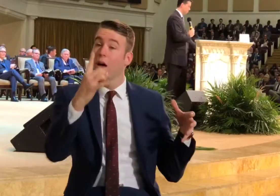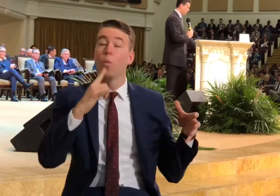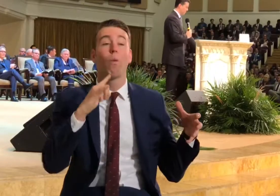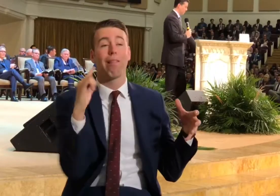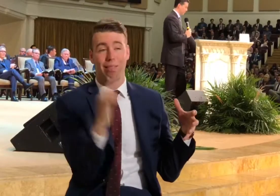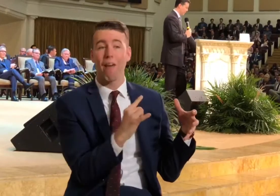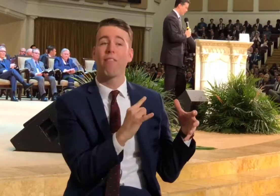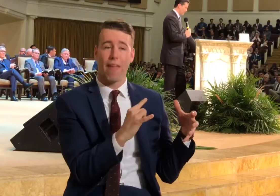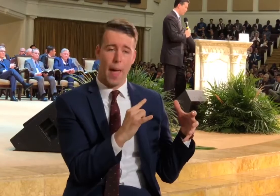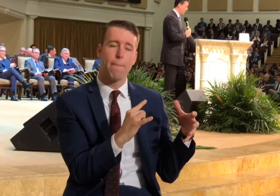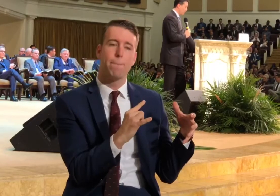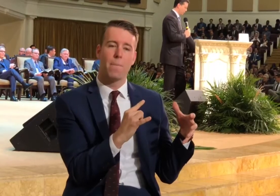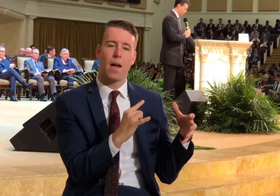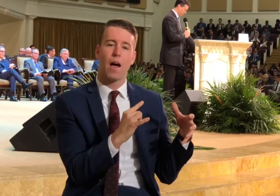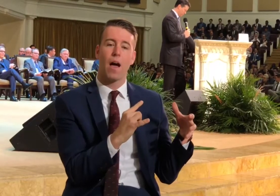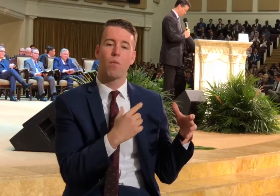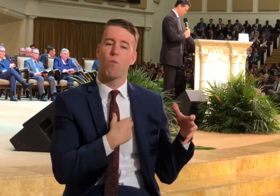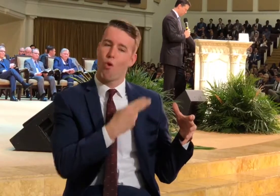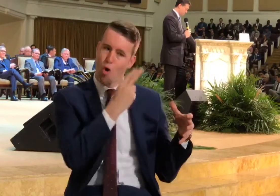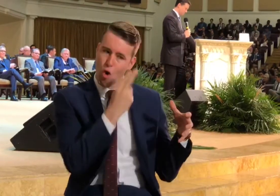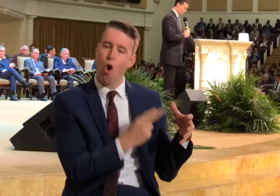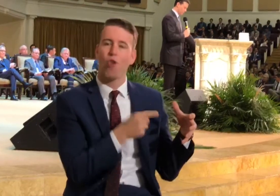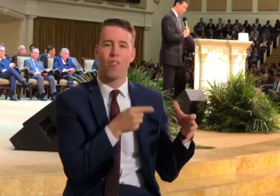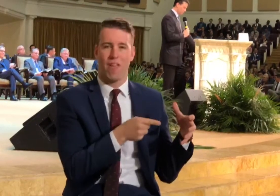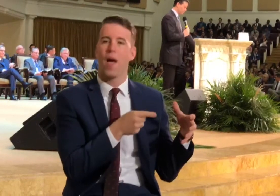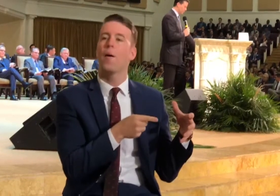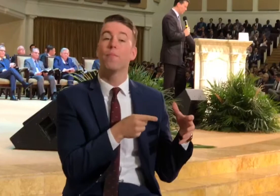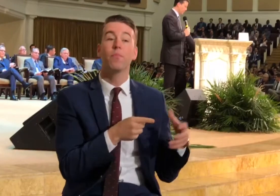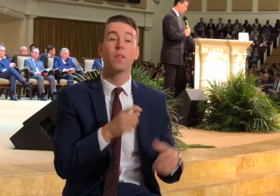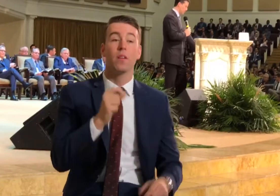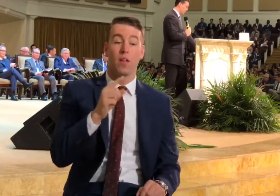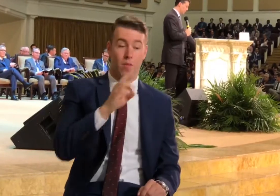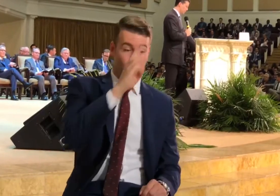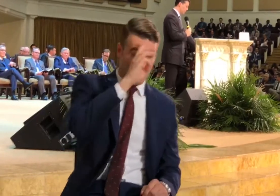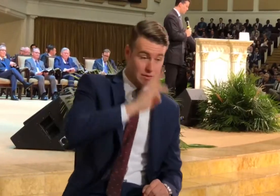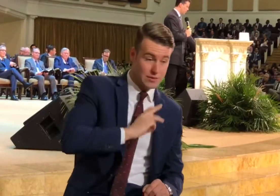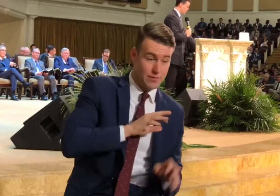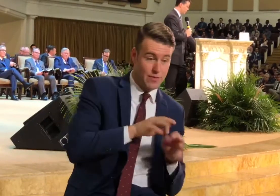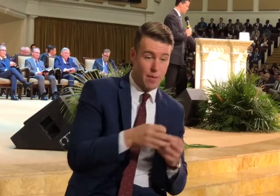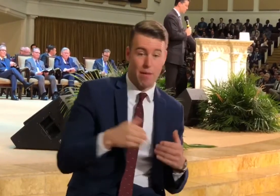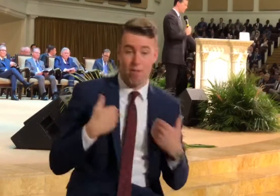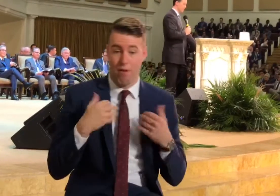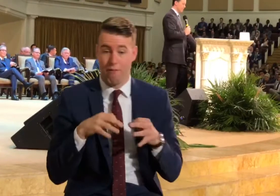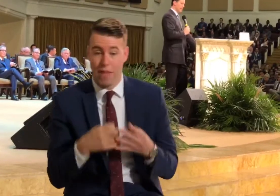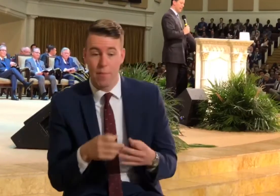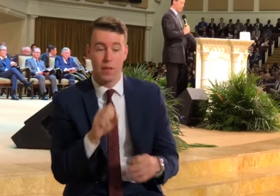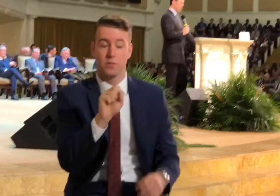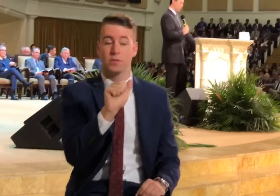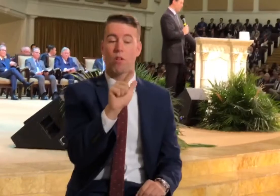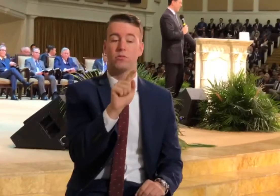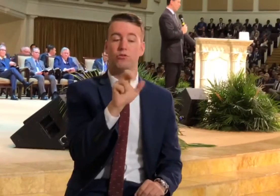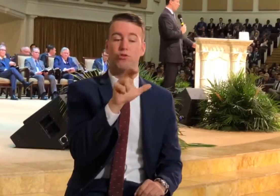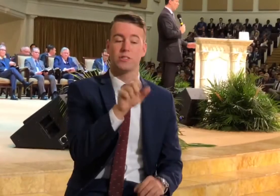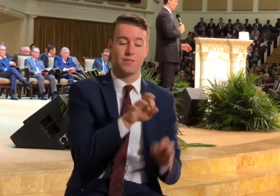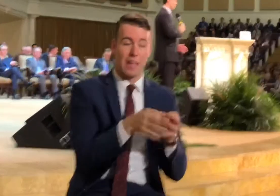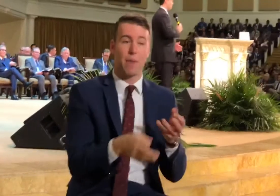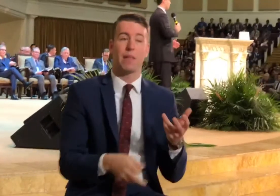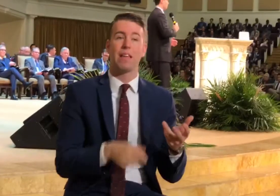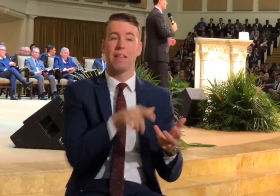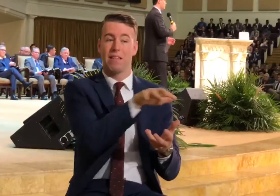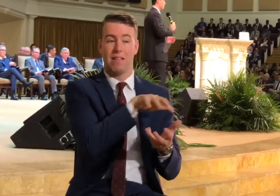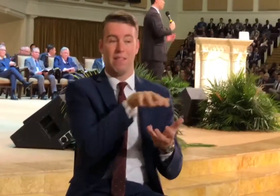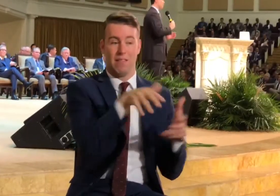them and we honor them. The Wilsons and the Youngs and the Salters, they